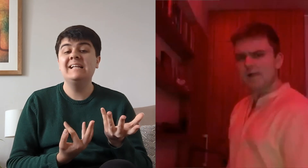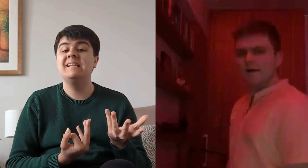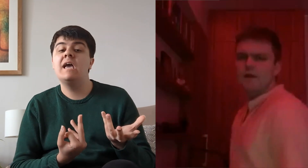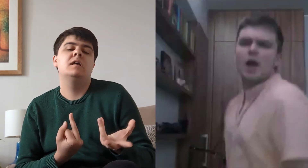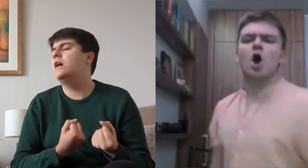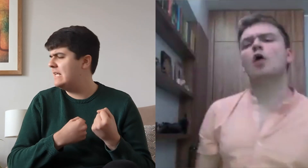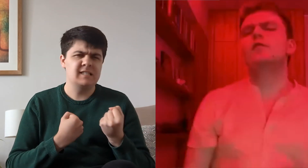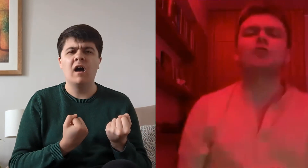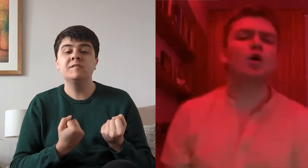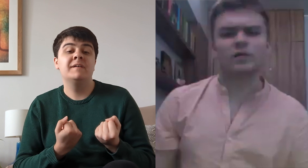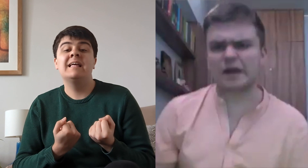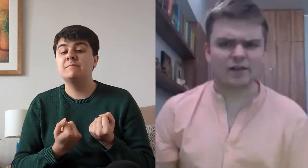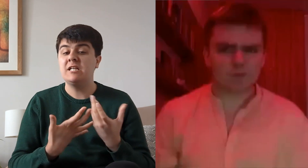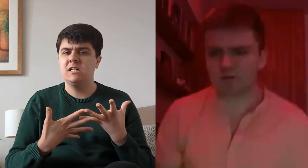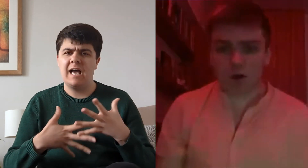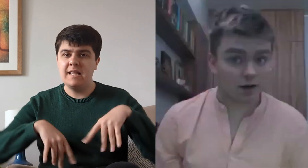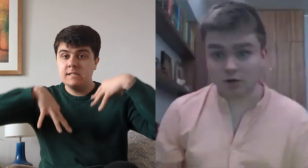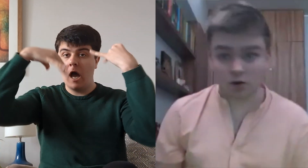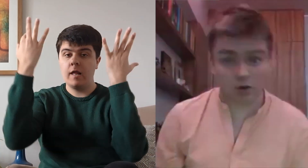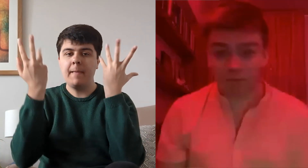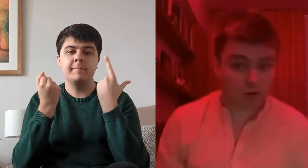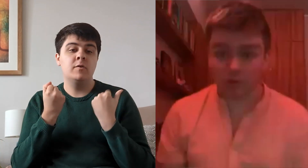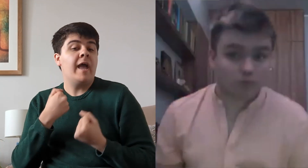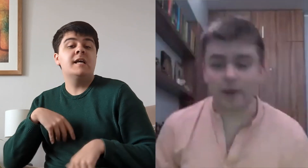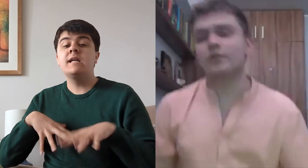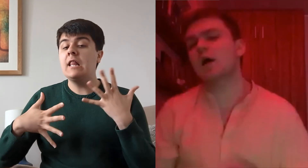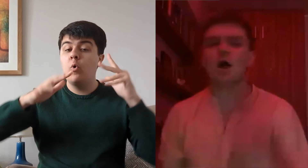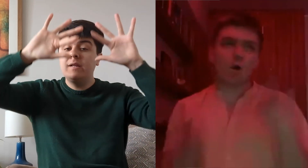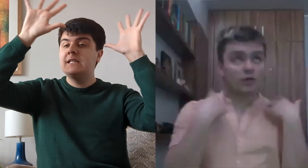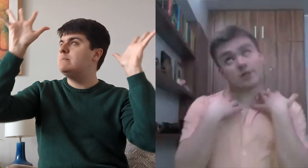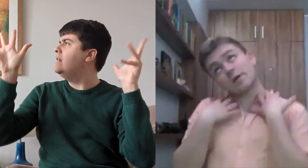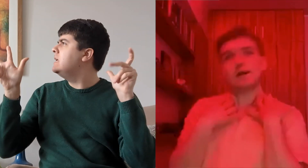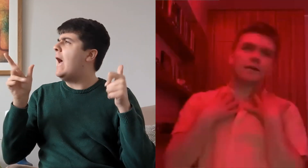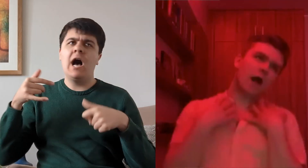he did. Cause this song is feeling special and it's gonna make me rich. Yeah, the voice is feeling now.